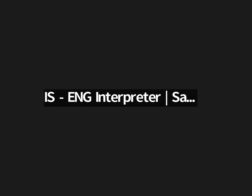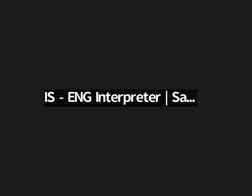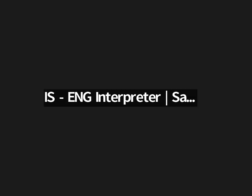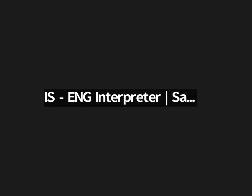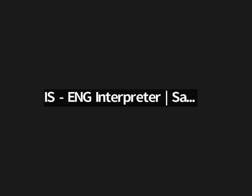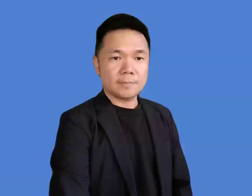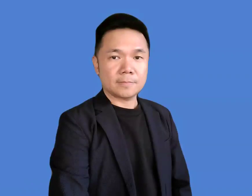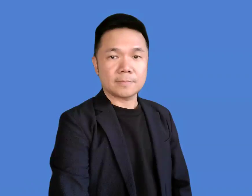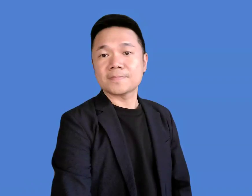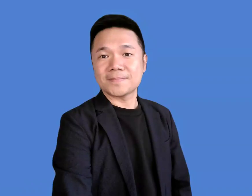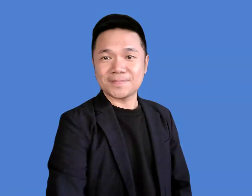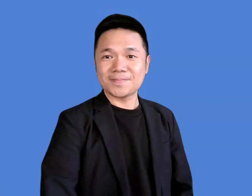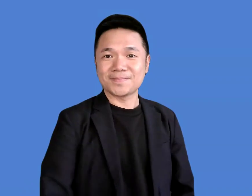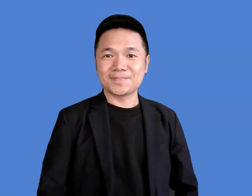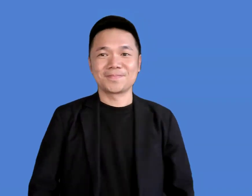Okay.